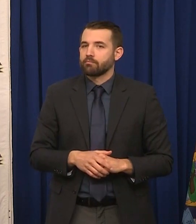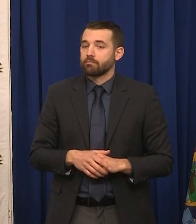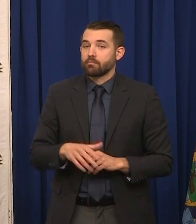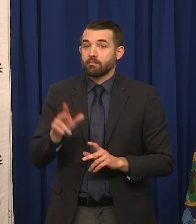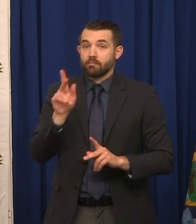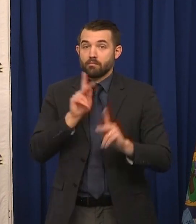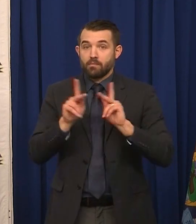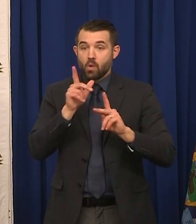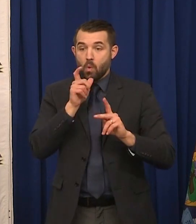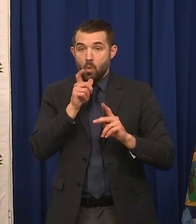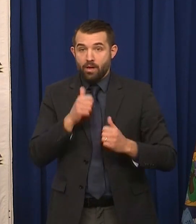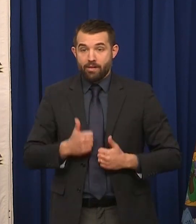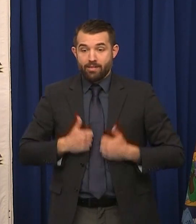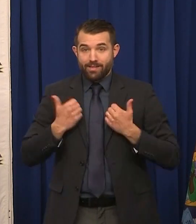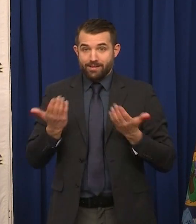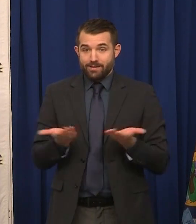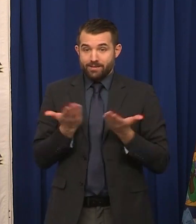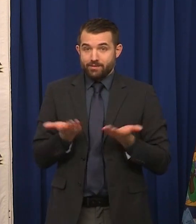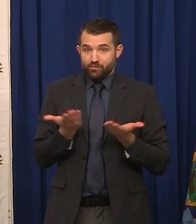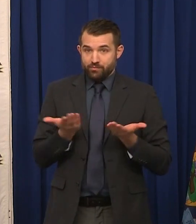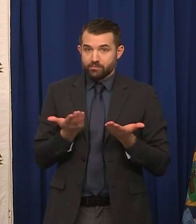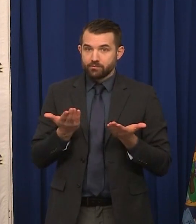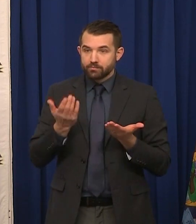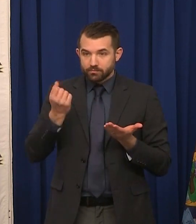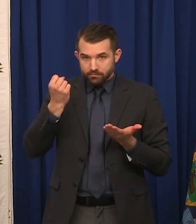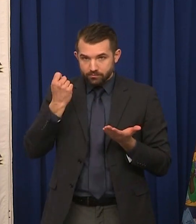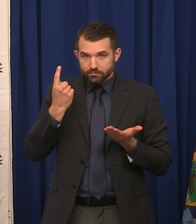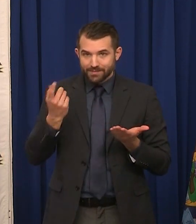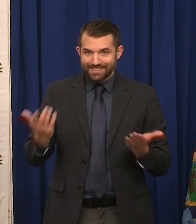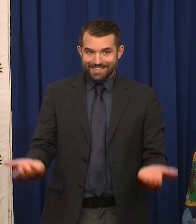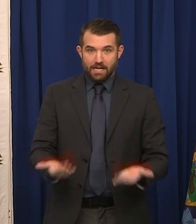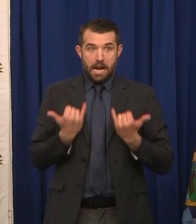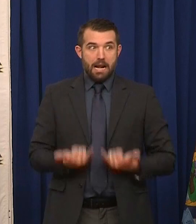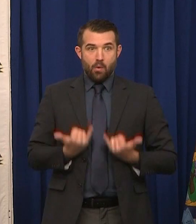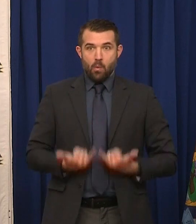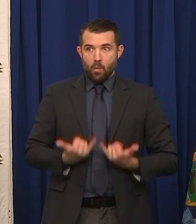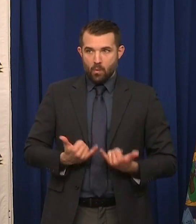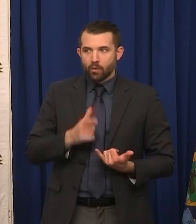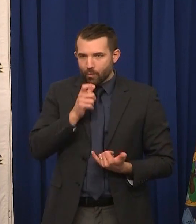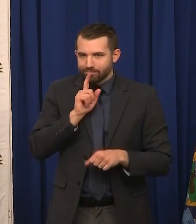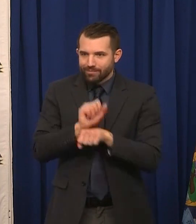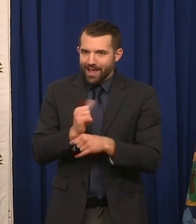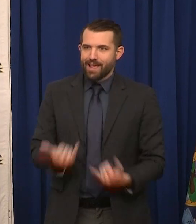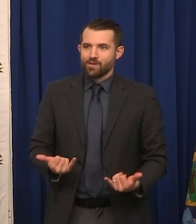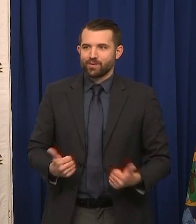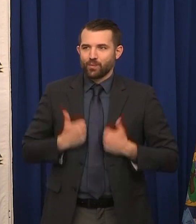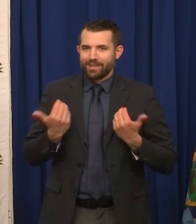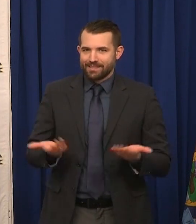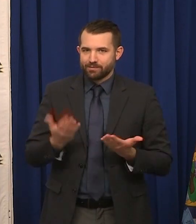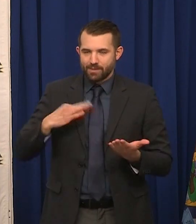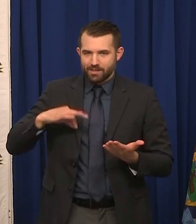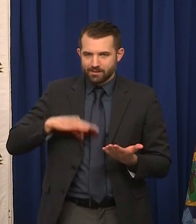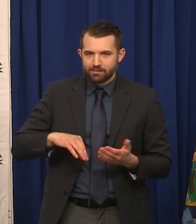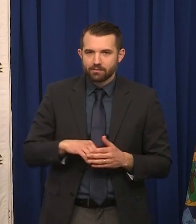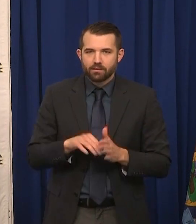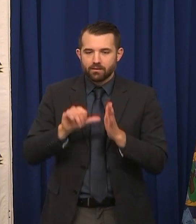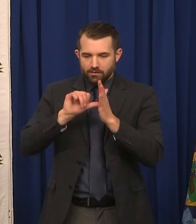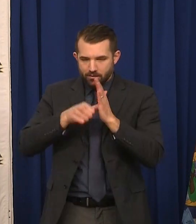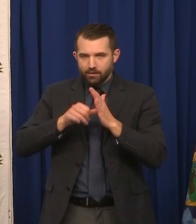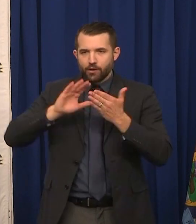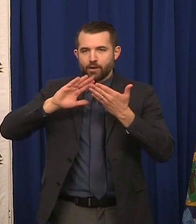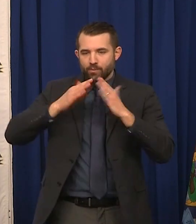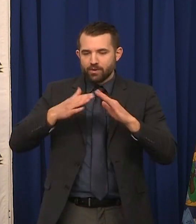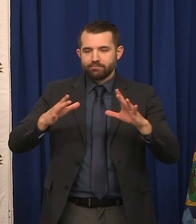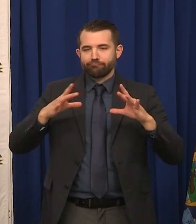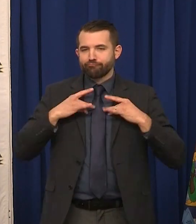who still may be here for right now. And again, what we know is that community transmission is occurring in